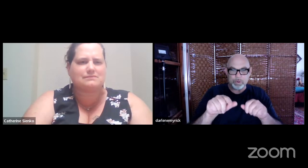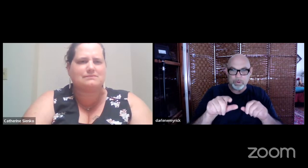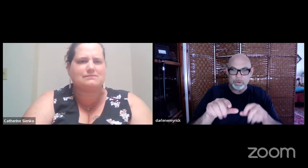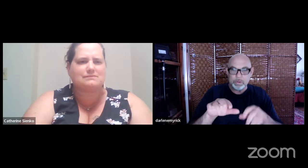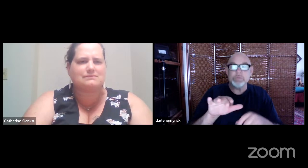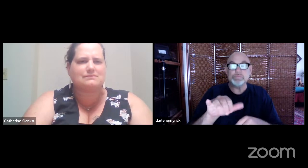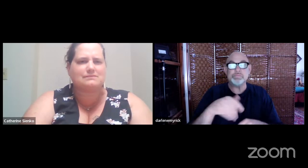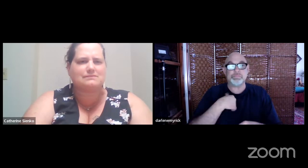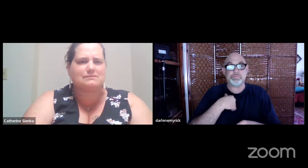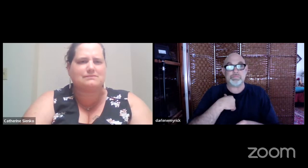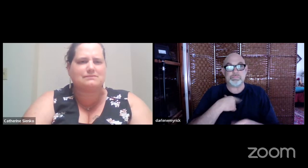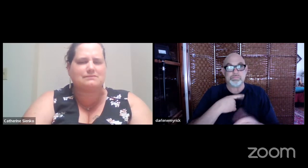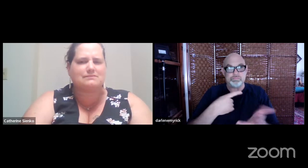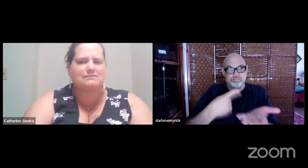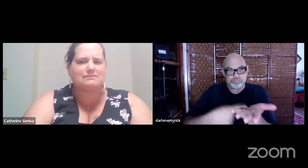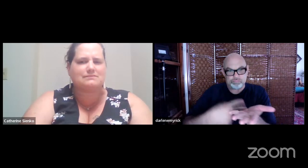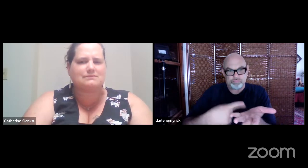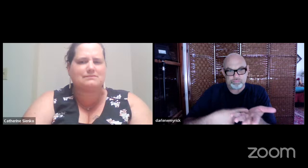Okay.